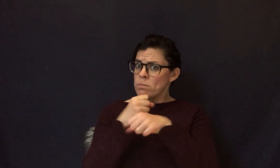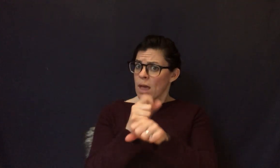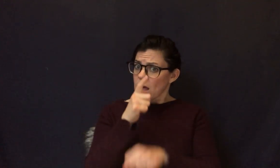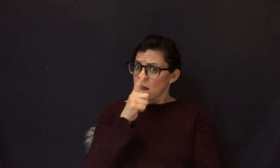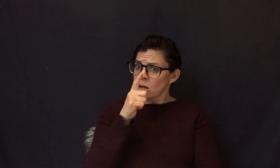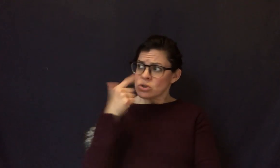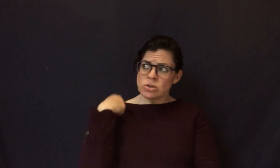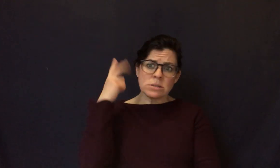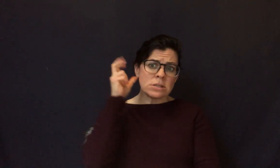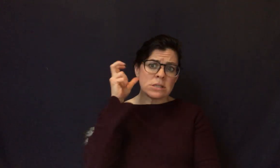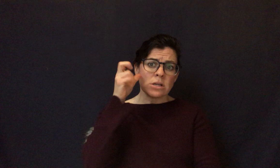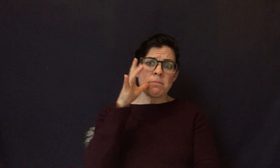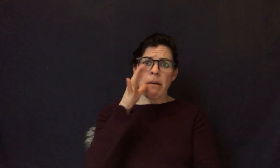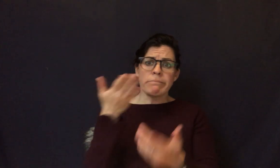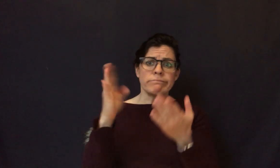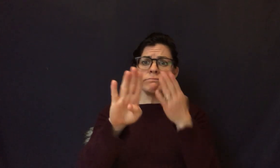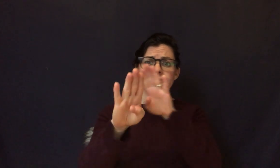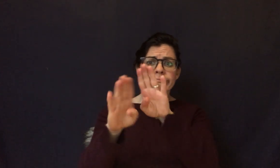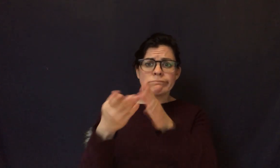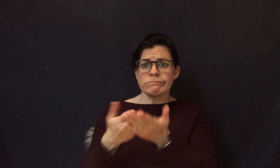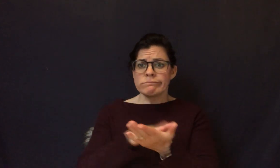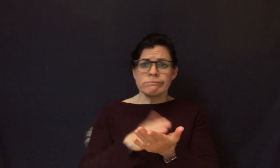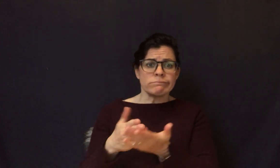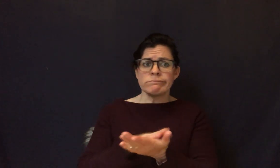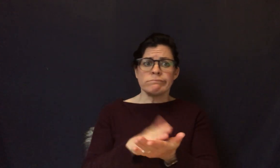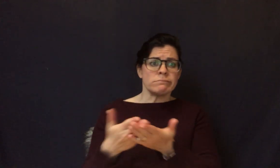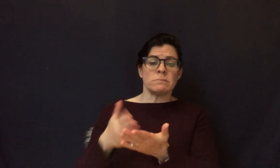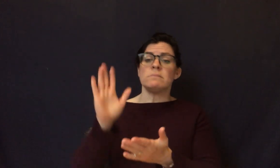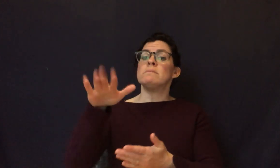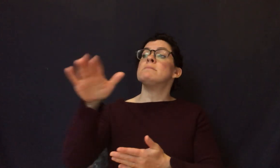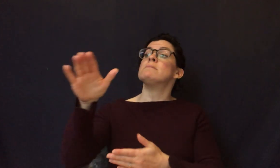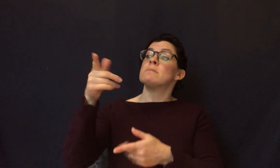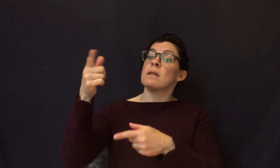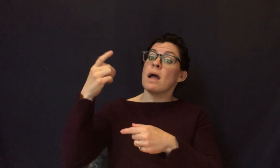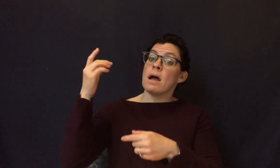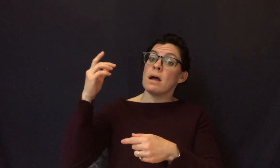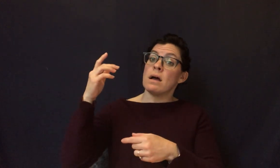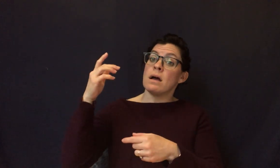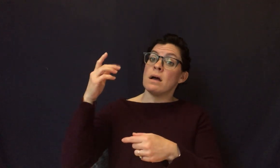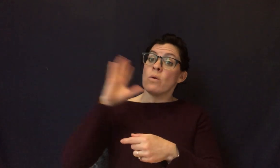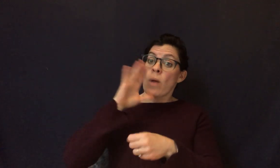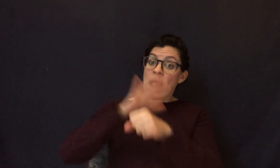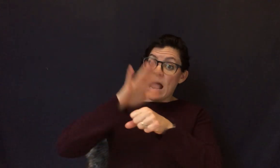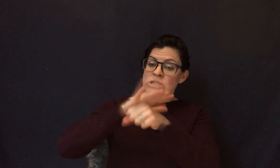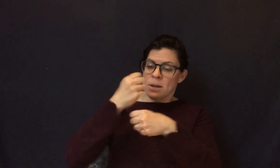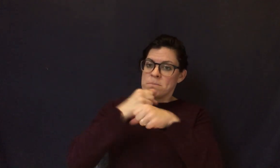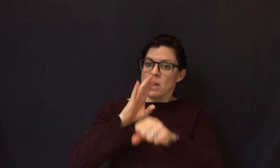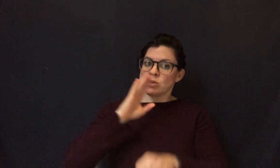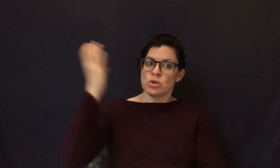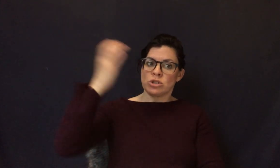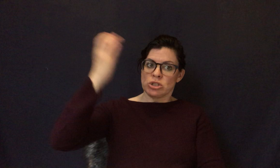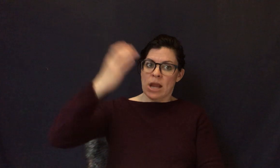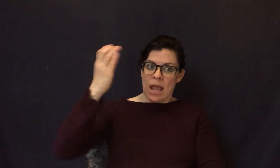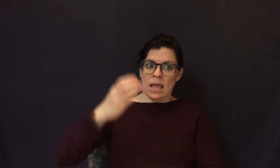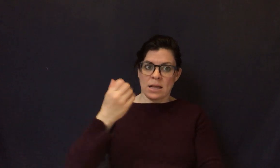here and you put them together. All right. Best way to prevent a fire, okay? Well, make sure the